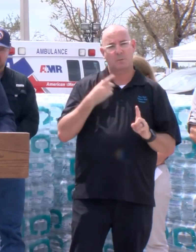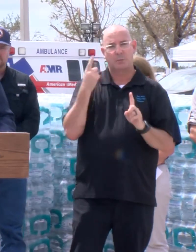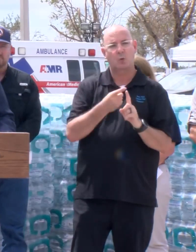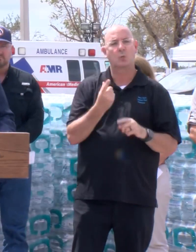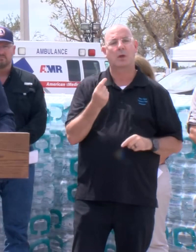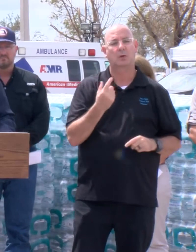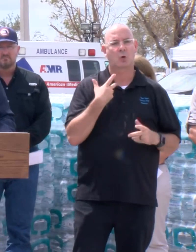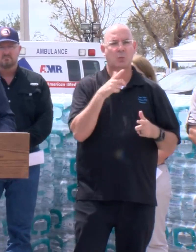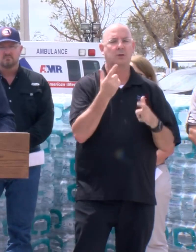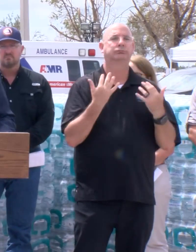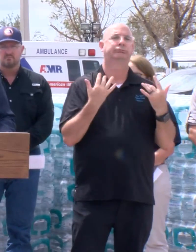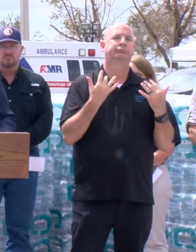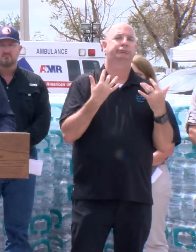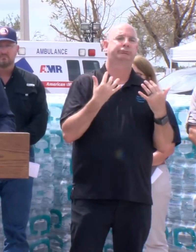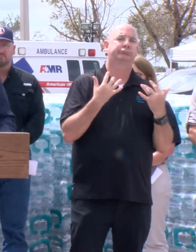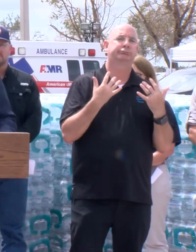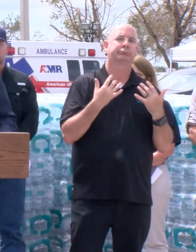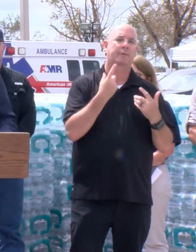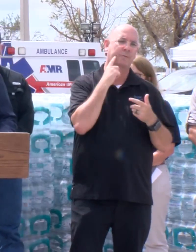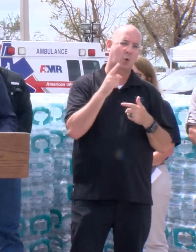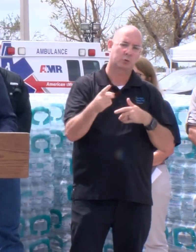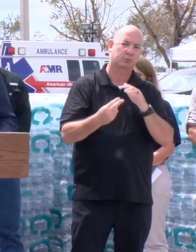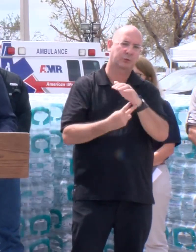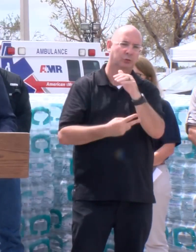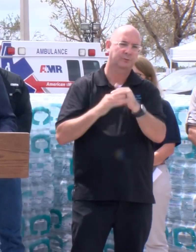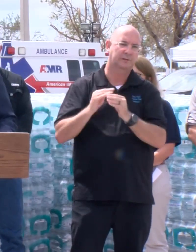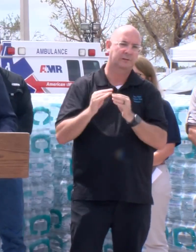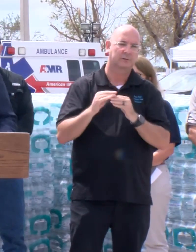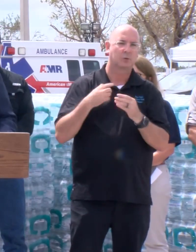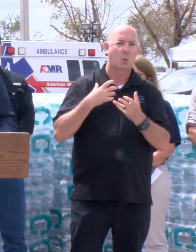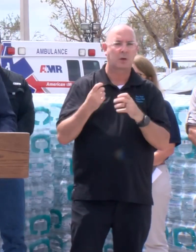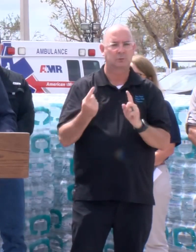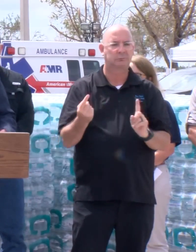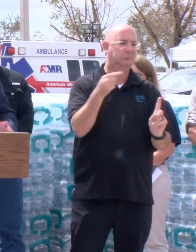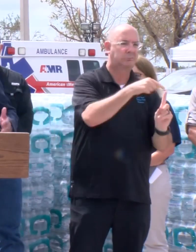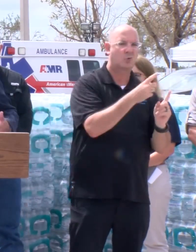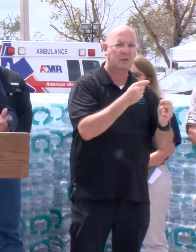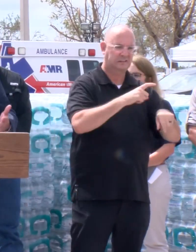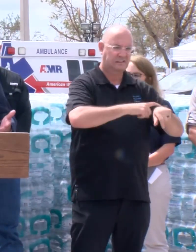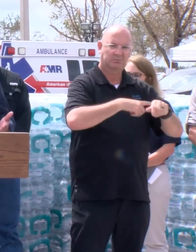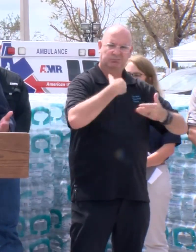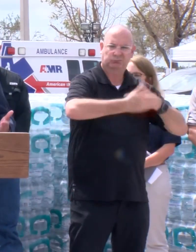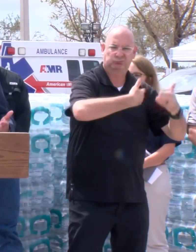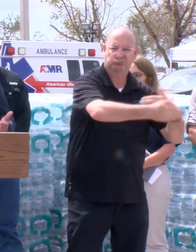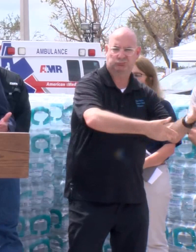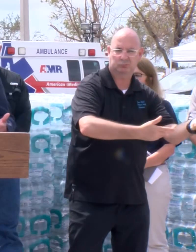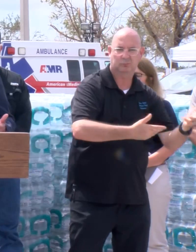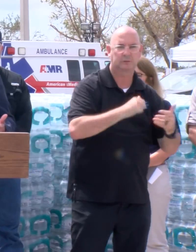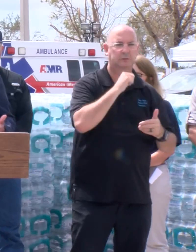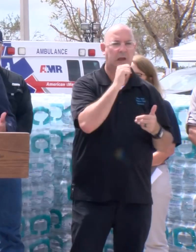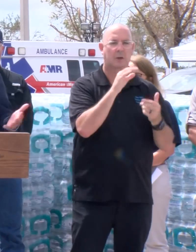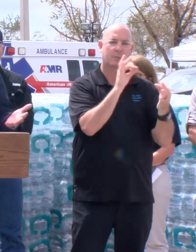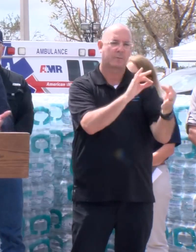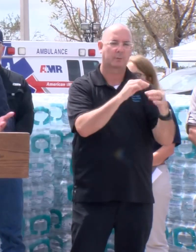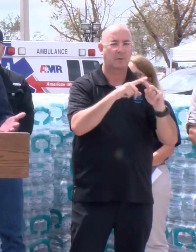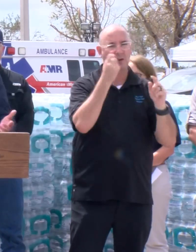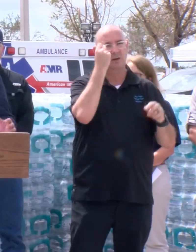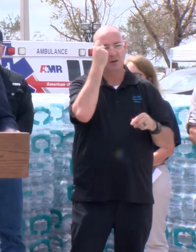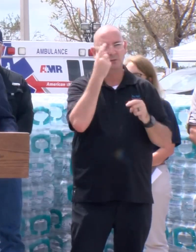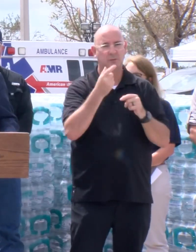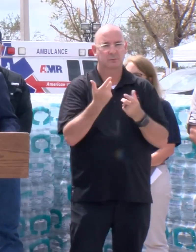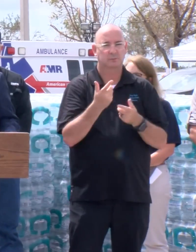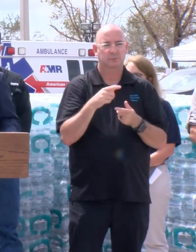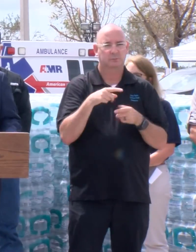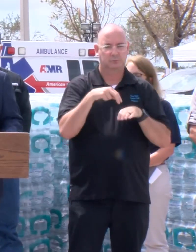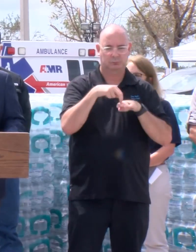before you even start on the power. Want to be doing this in tandem. So it's not ideal that you have to barge people in because you're limited